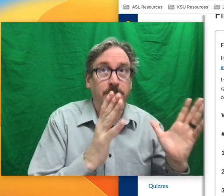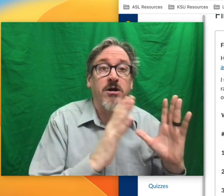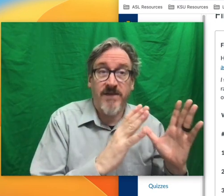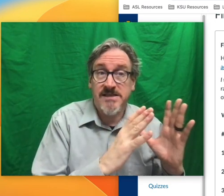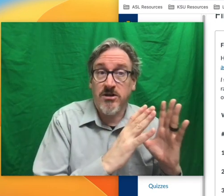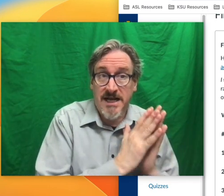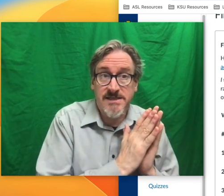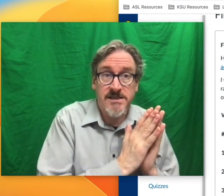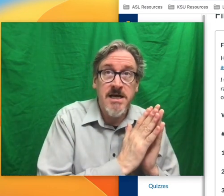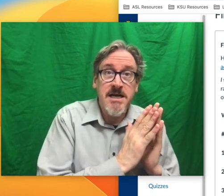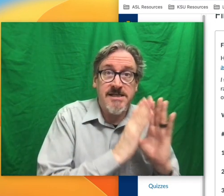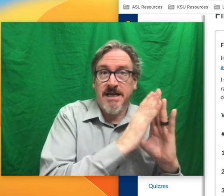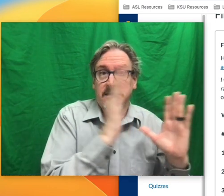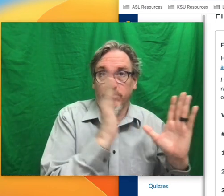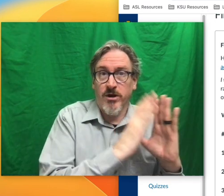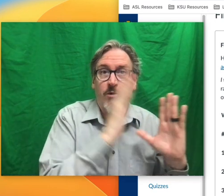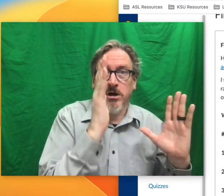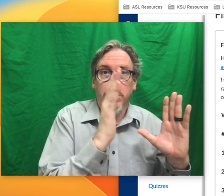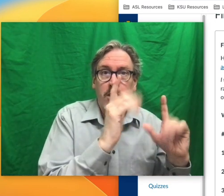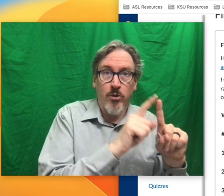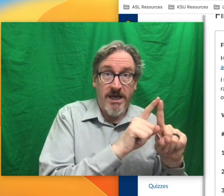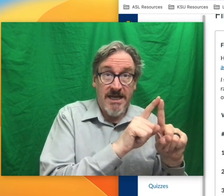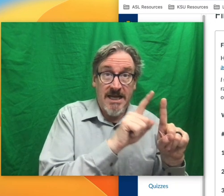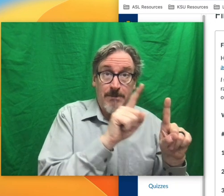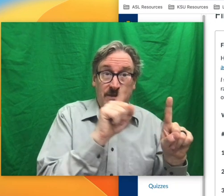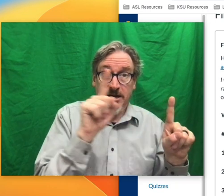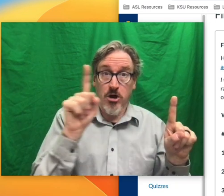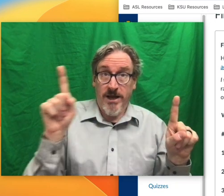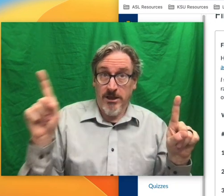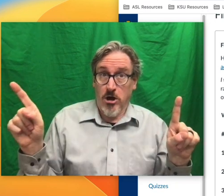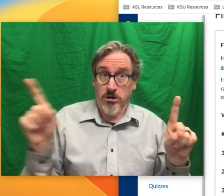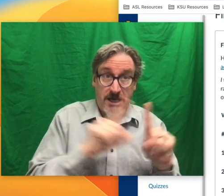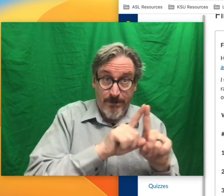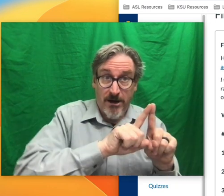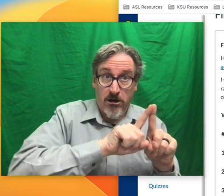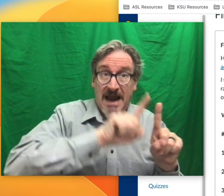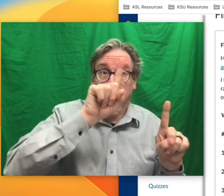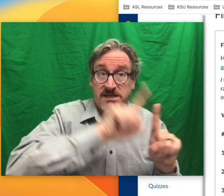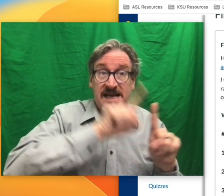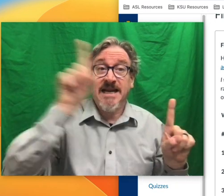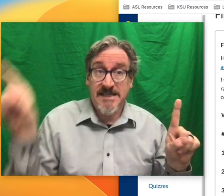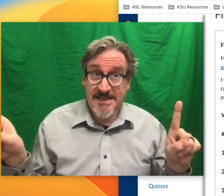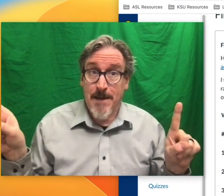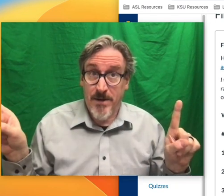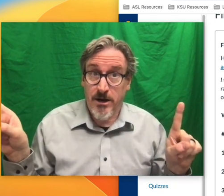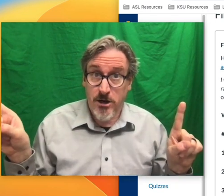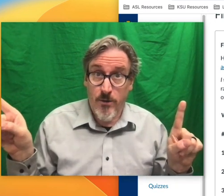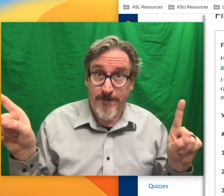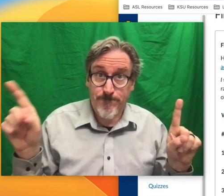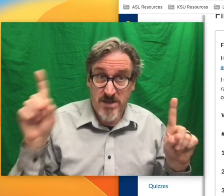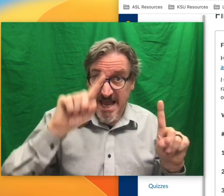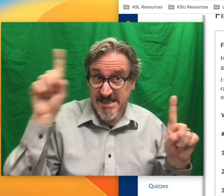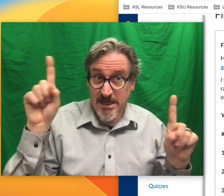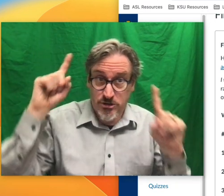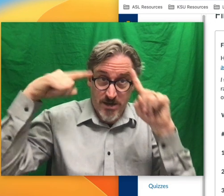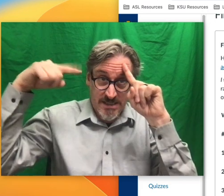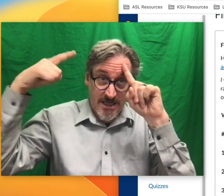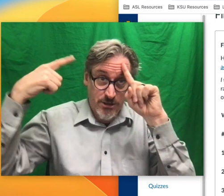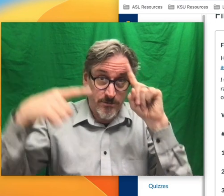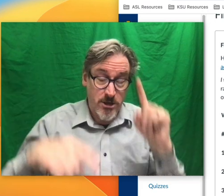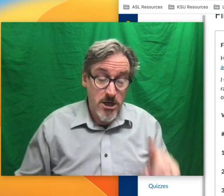A big part of ASL classes is getting to the point where we can keep that going longer, keeping our signing stamina going, the